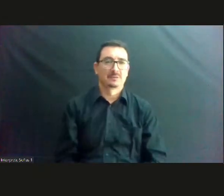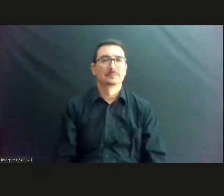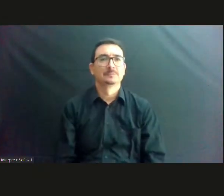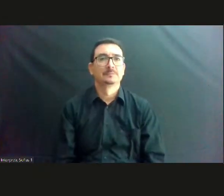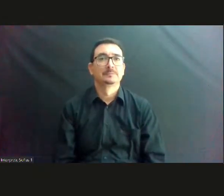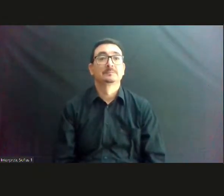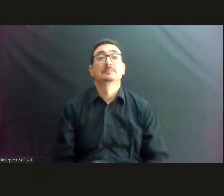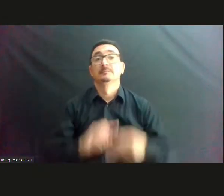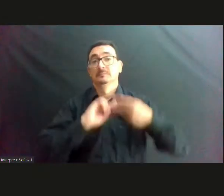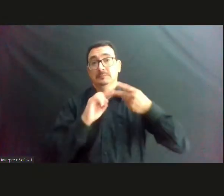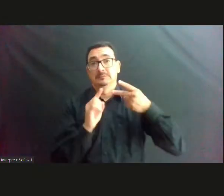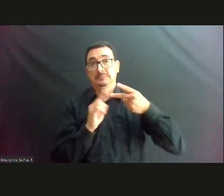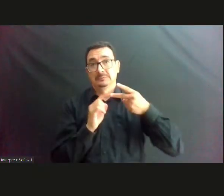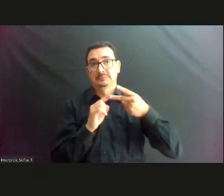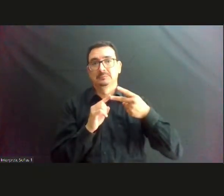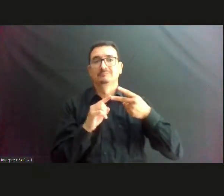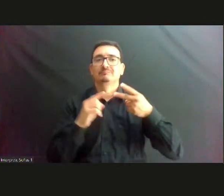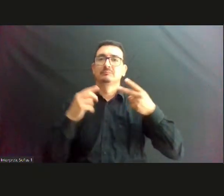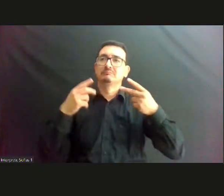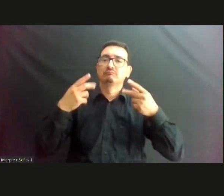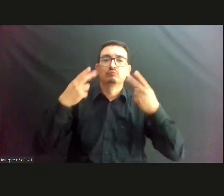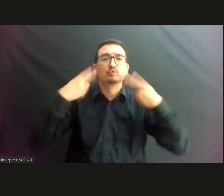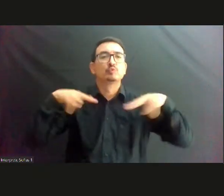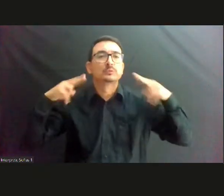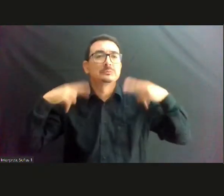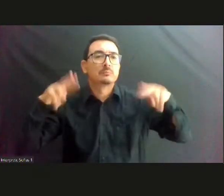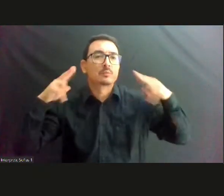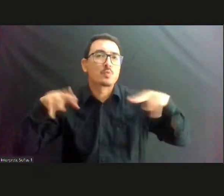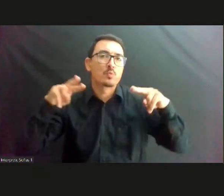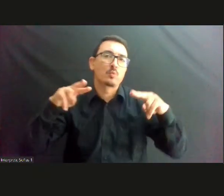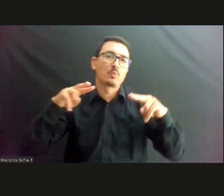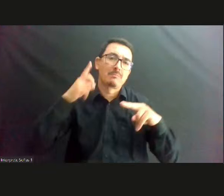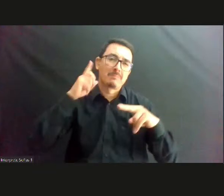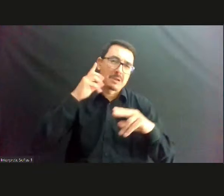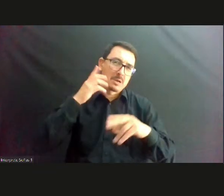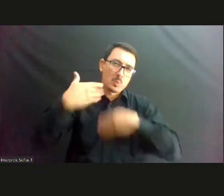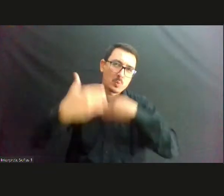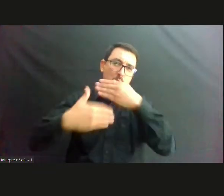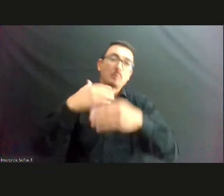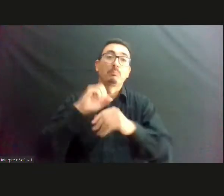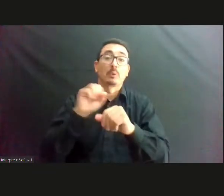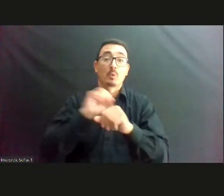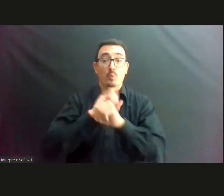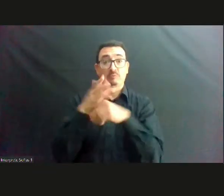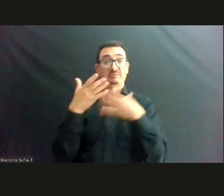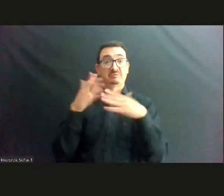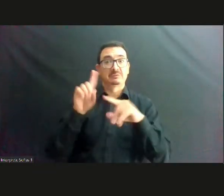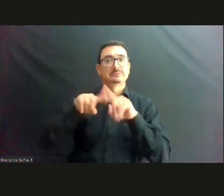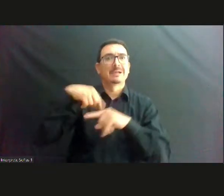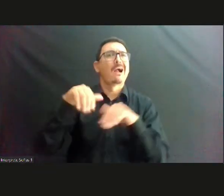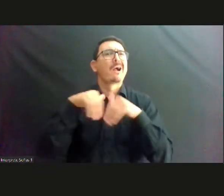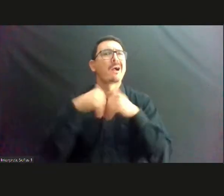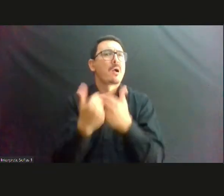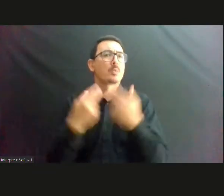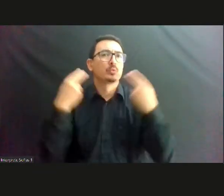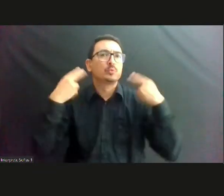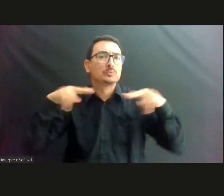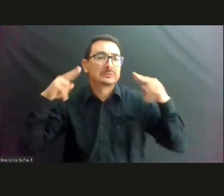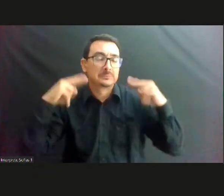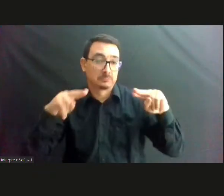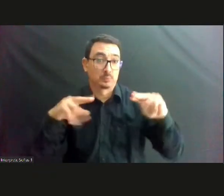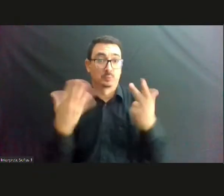for the post-pandemic recovery. And the third session on promoting the participation